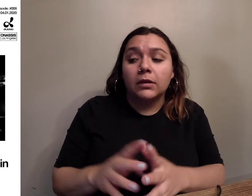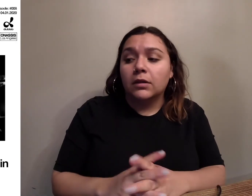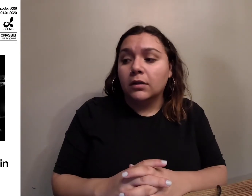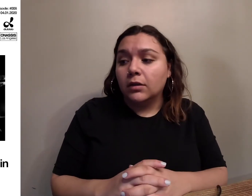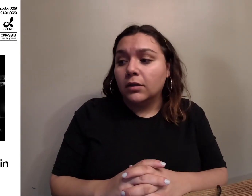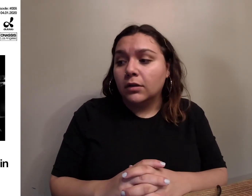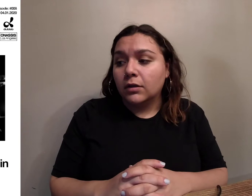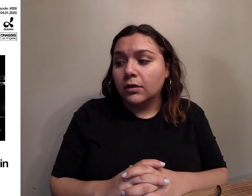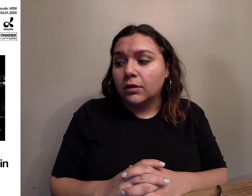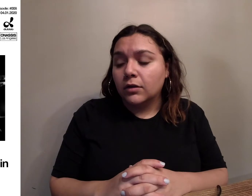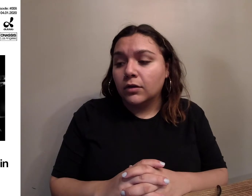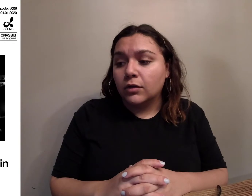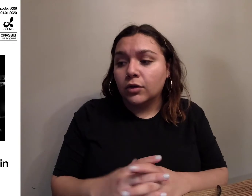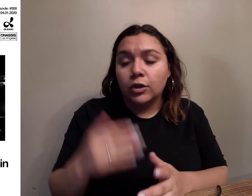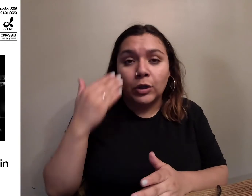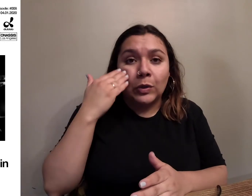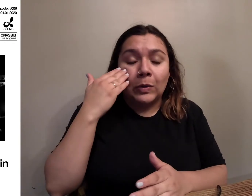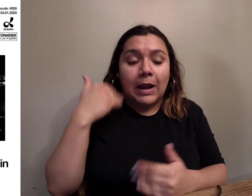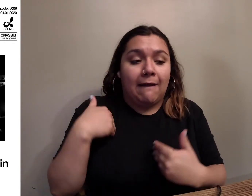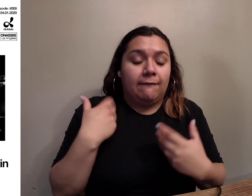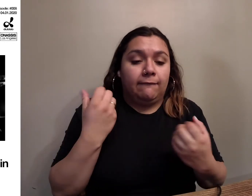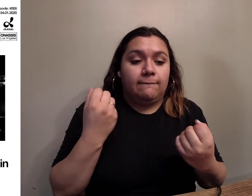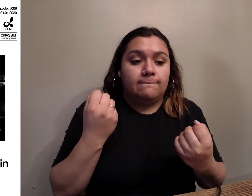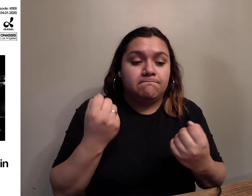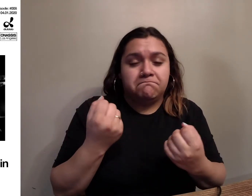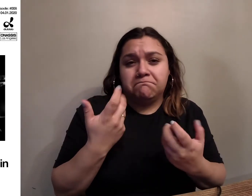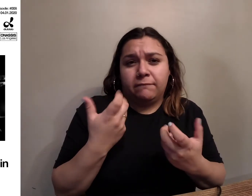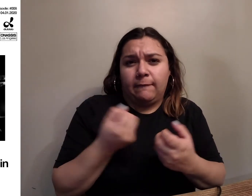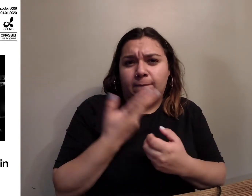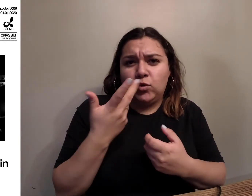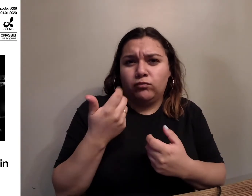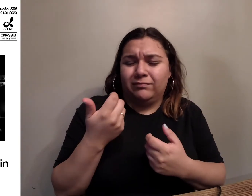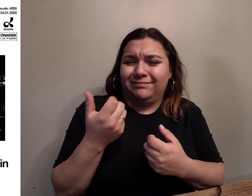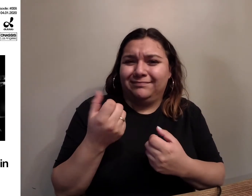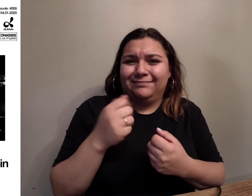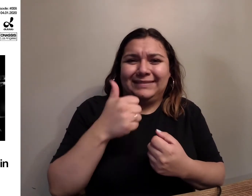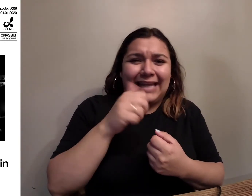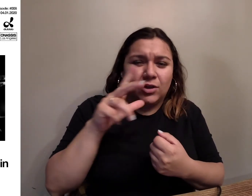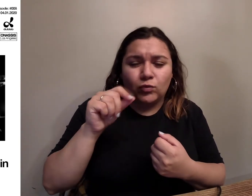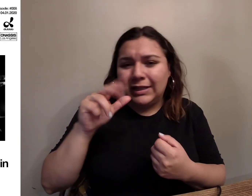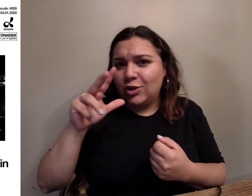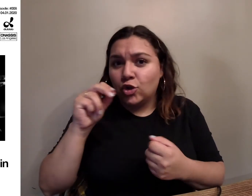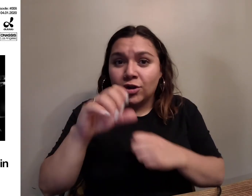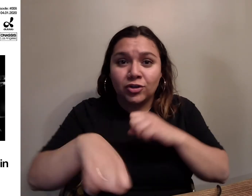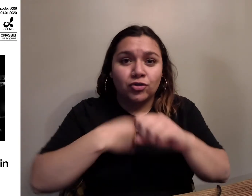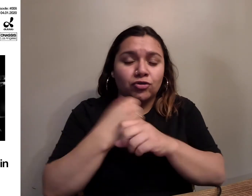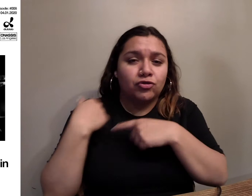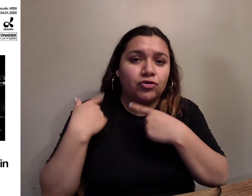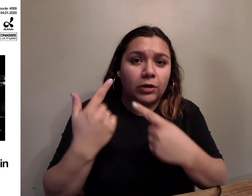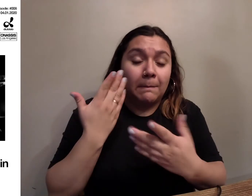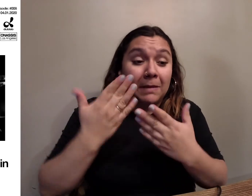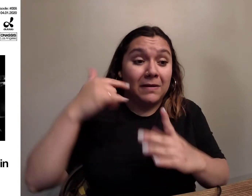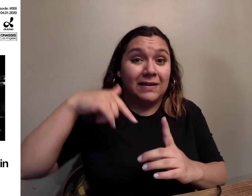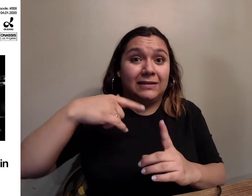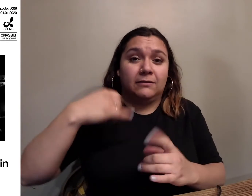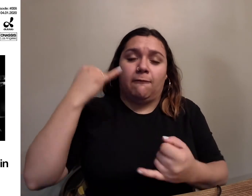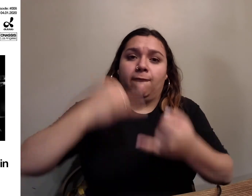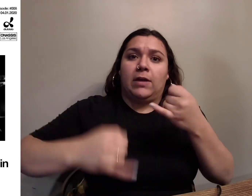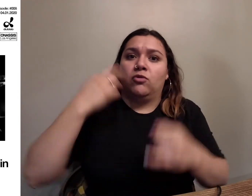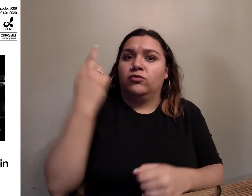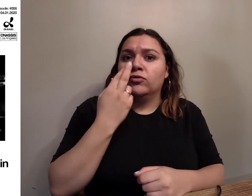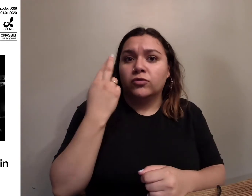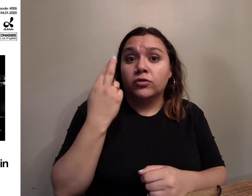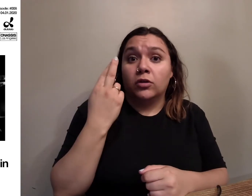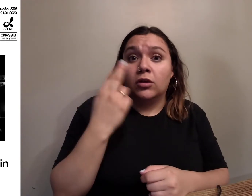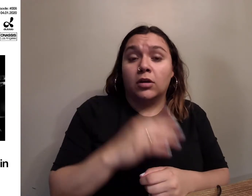has been fading from view for the last decades. This might be the final realization that